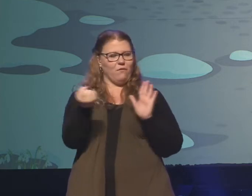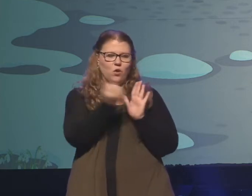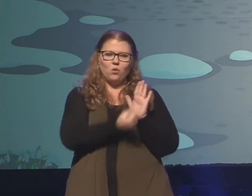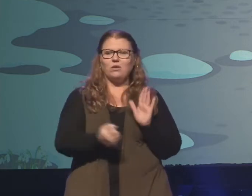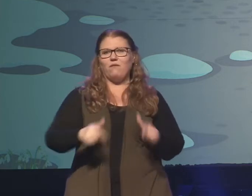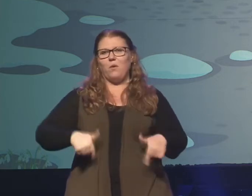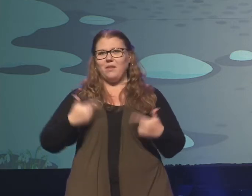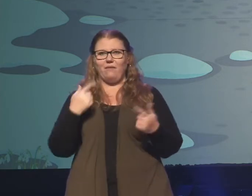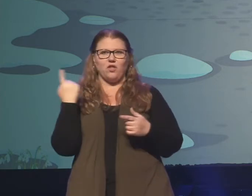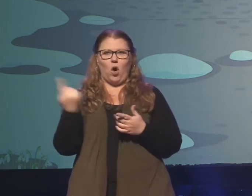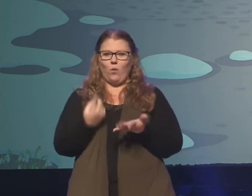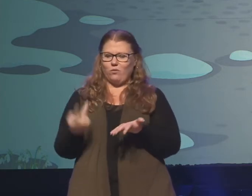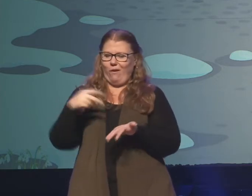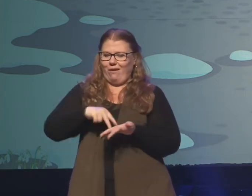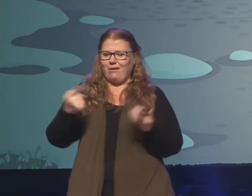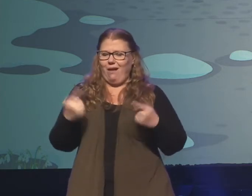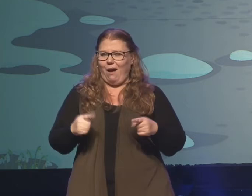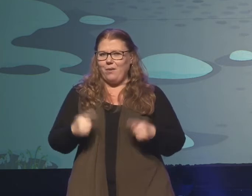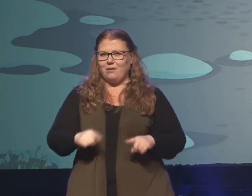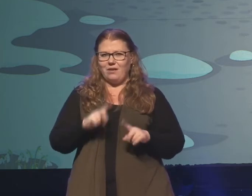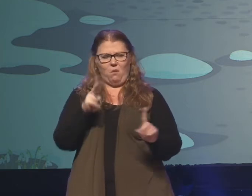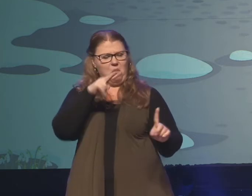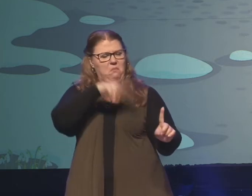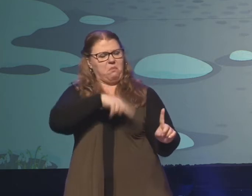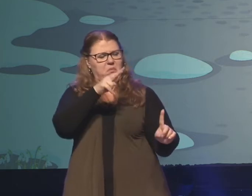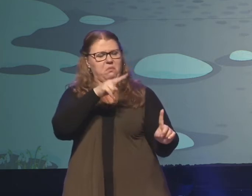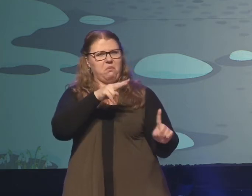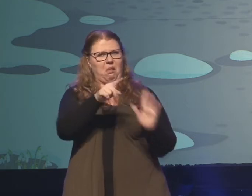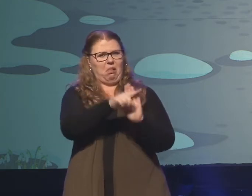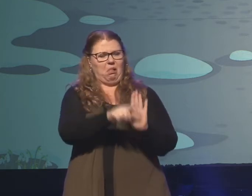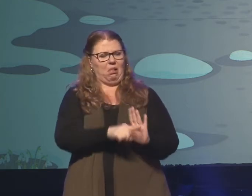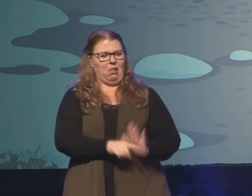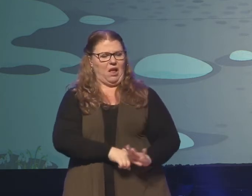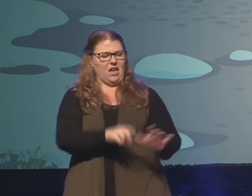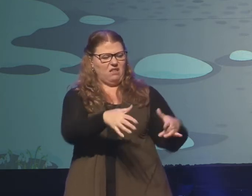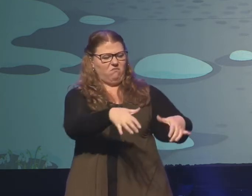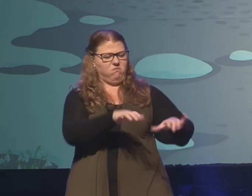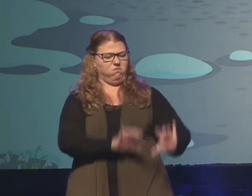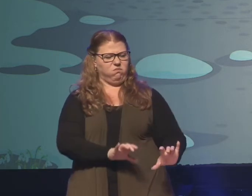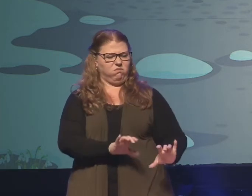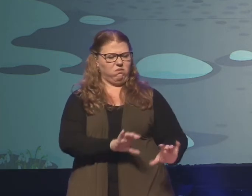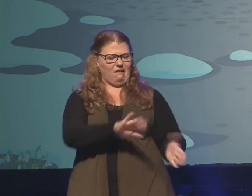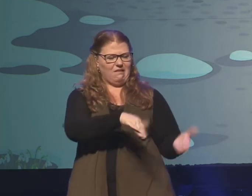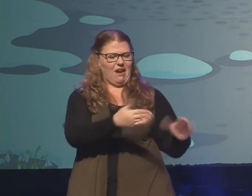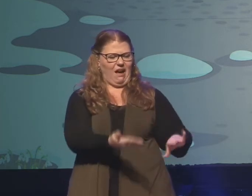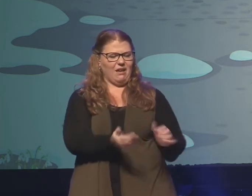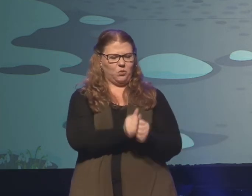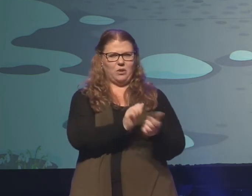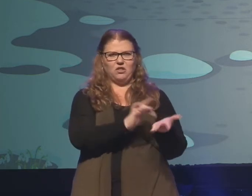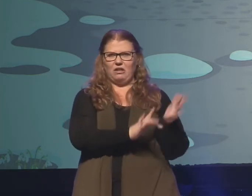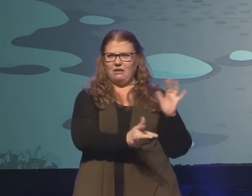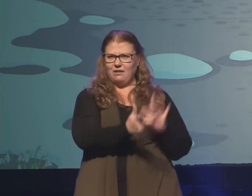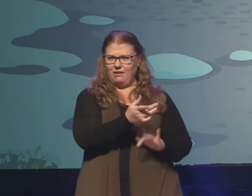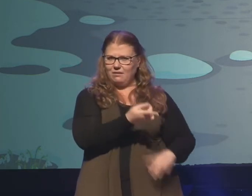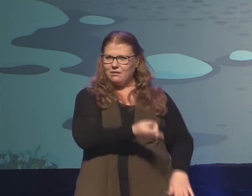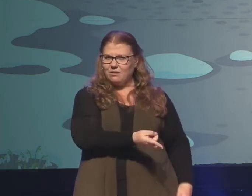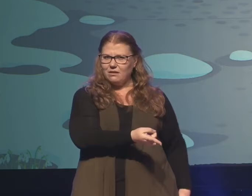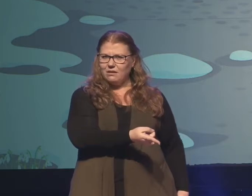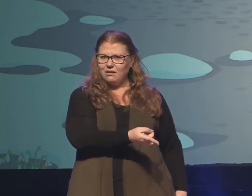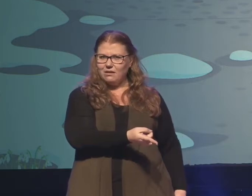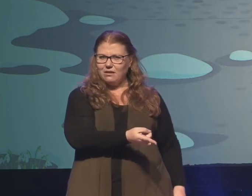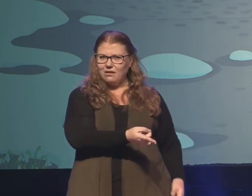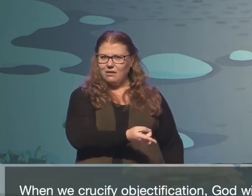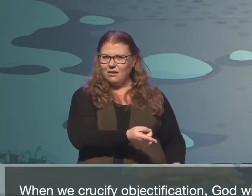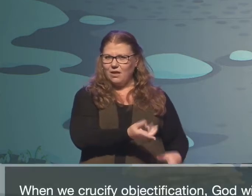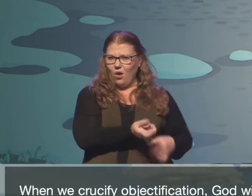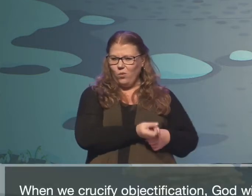always a resurrection. And so when objectification goes into the grave with Jesus, what